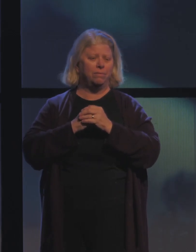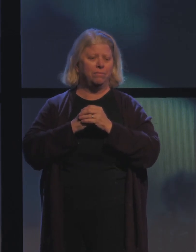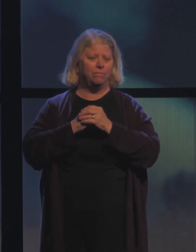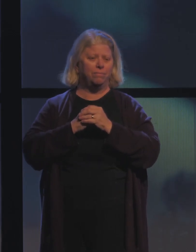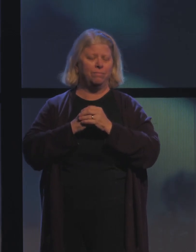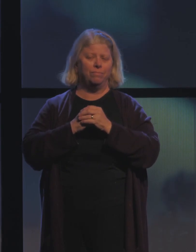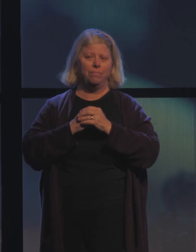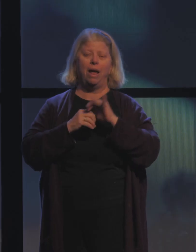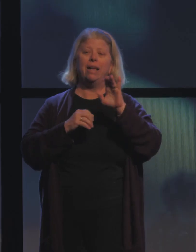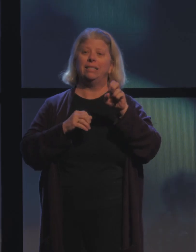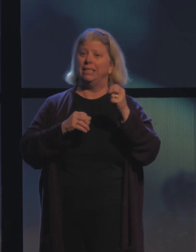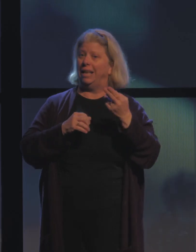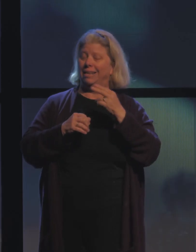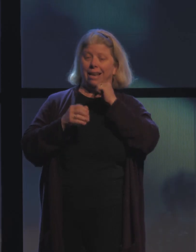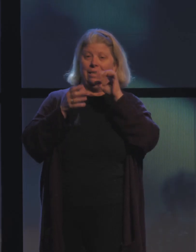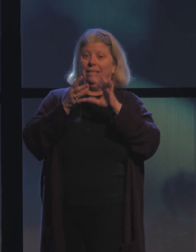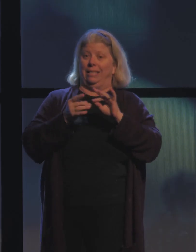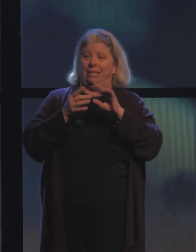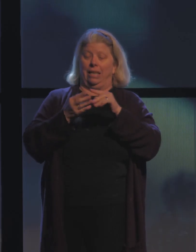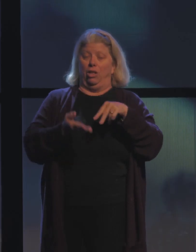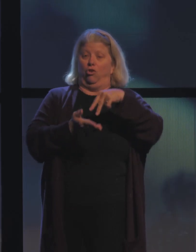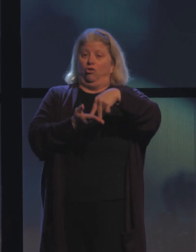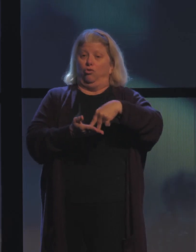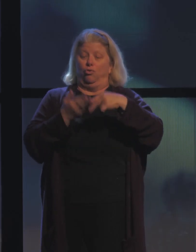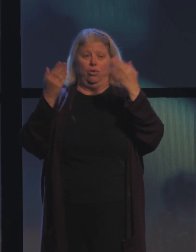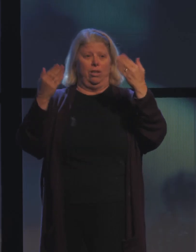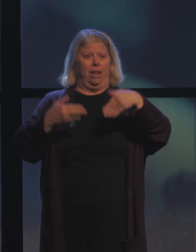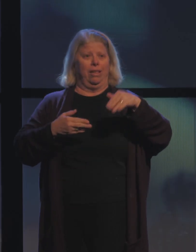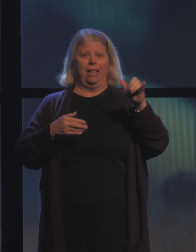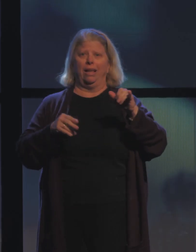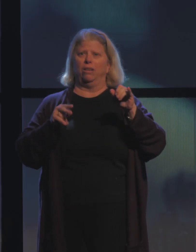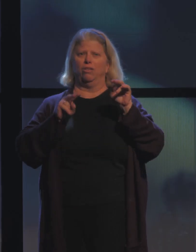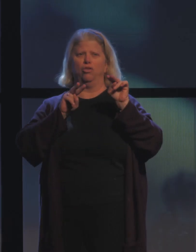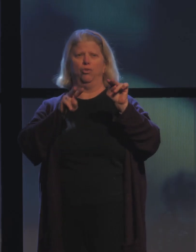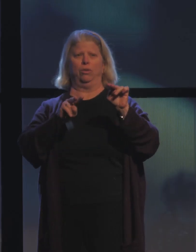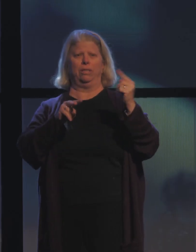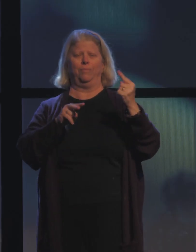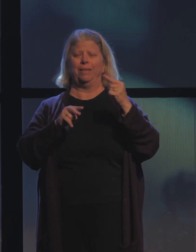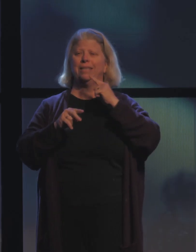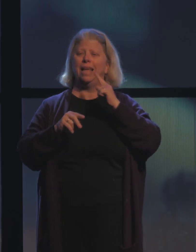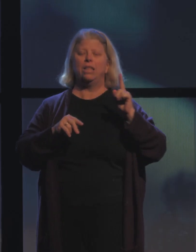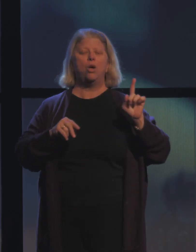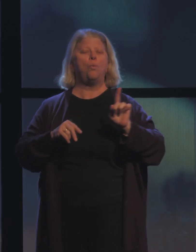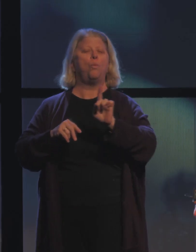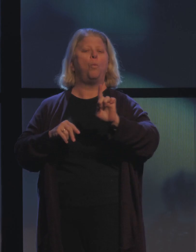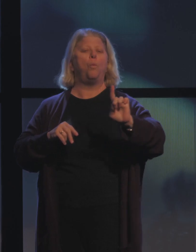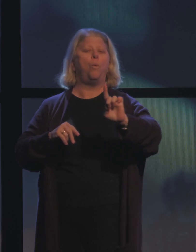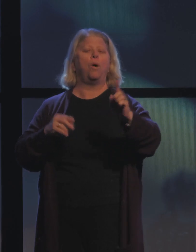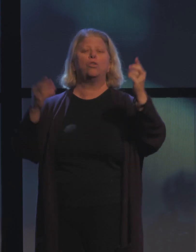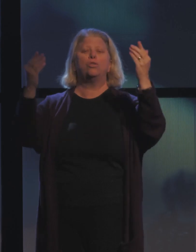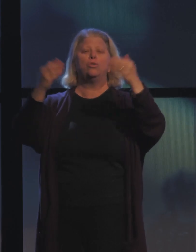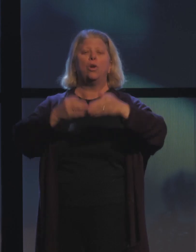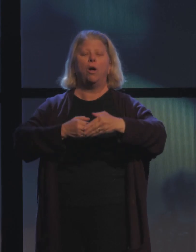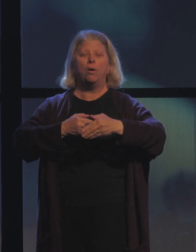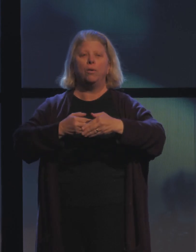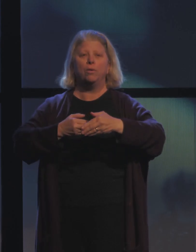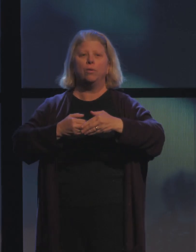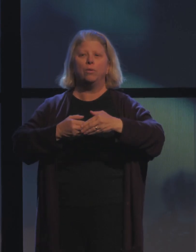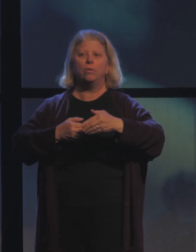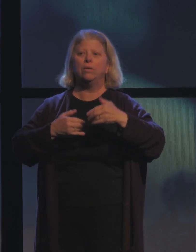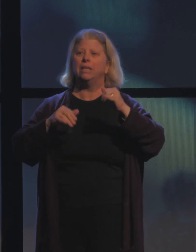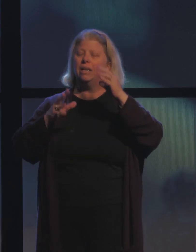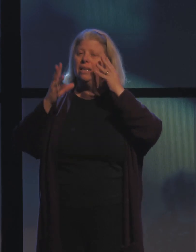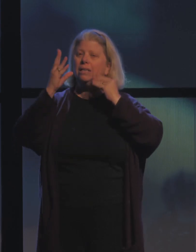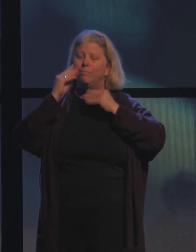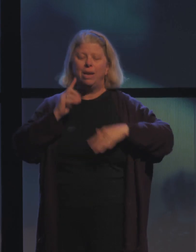You know, Isaiah doesn't say that they stood in darkness as if they were like looking at something. It says that they walked in it as if it was very